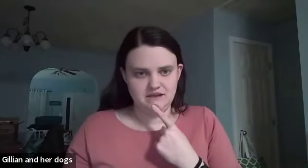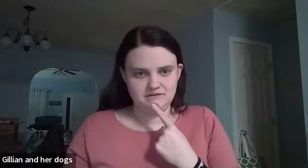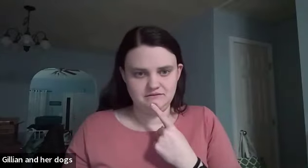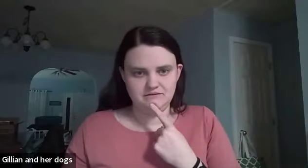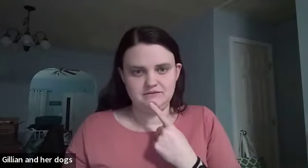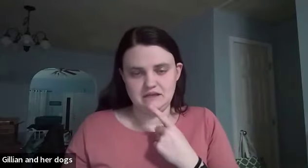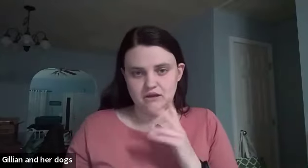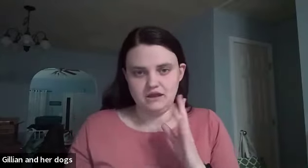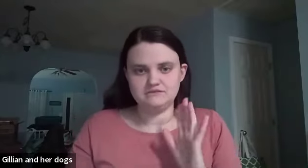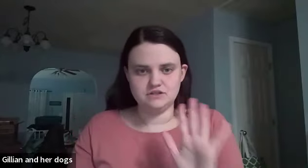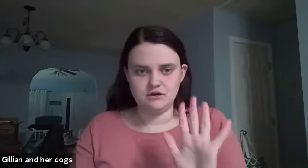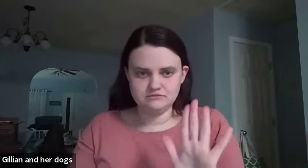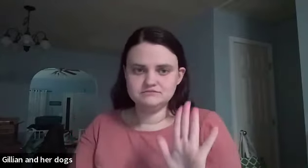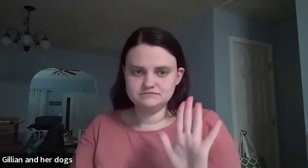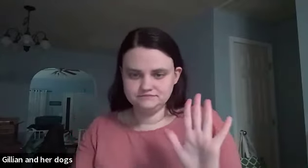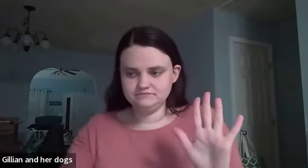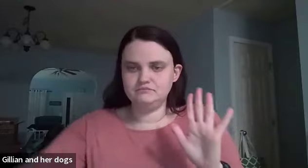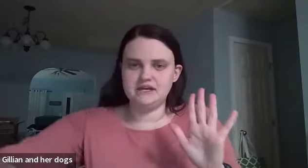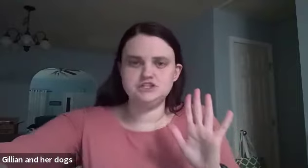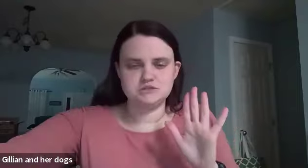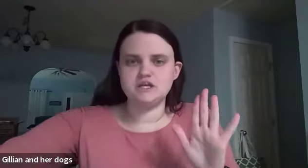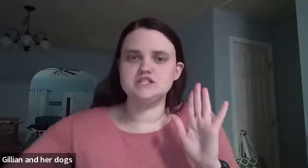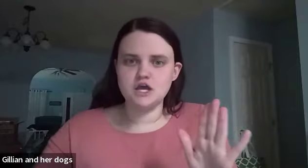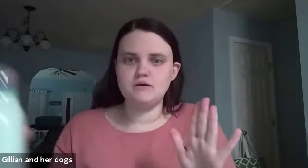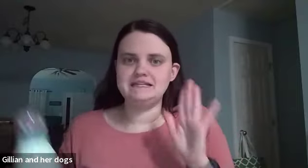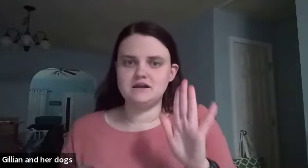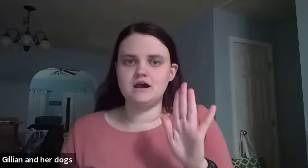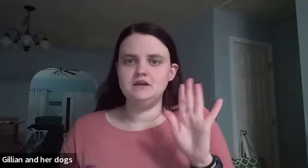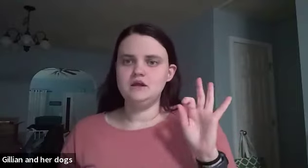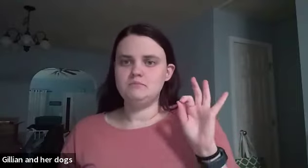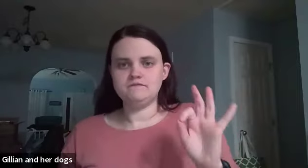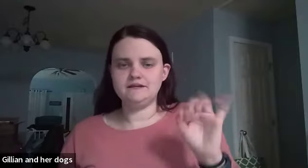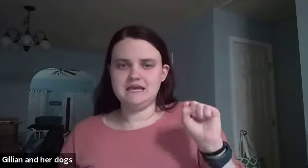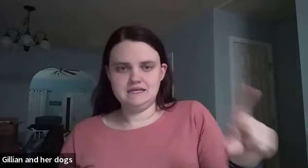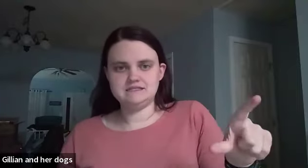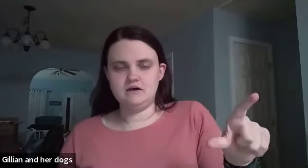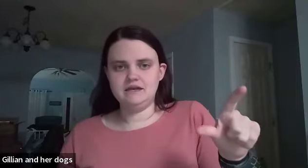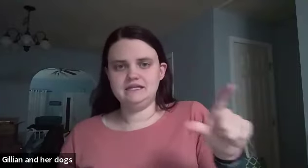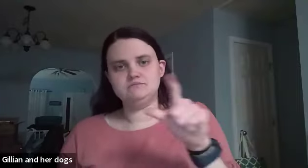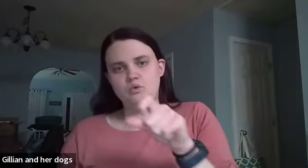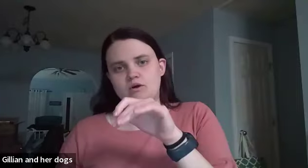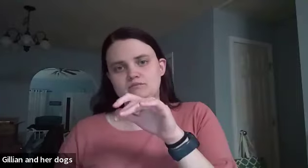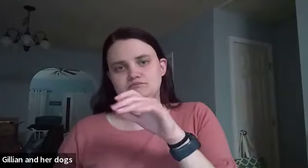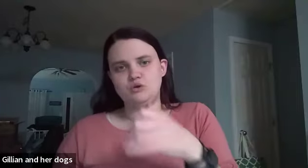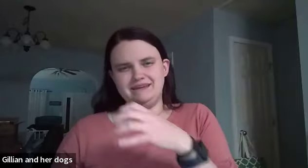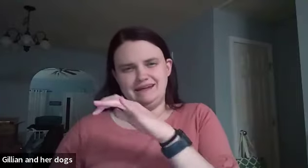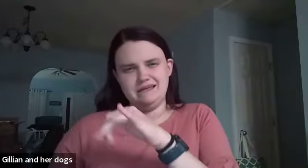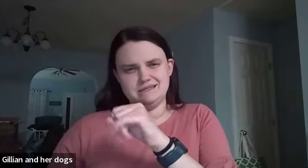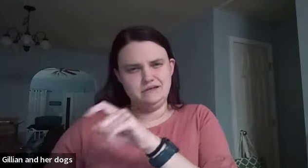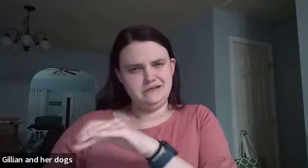saying. Okay. So but it just know it's not perfect ASL. It is more broken ASL